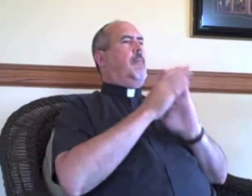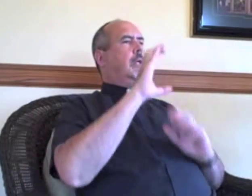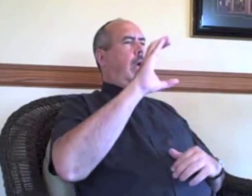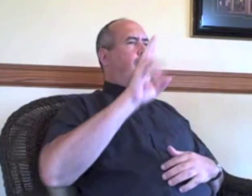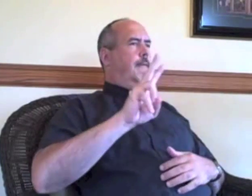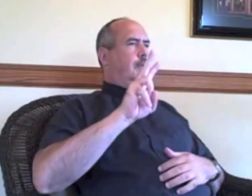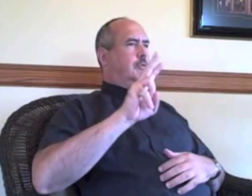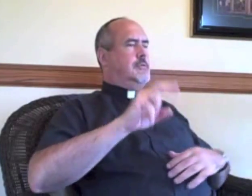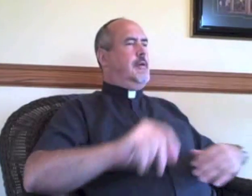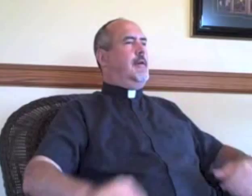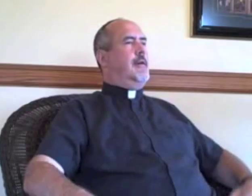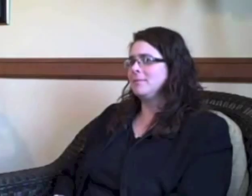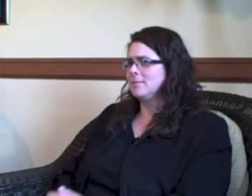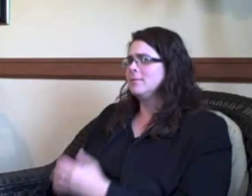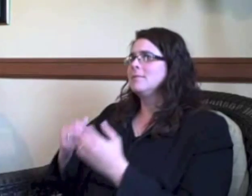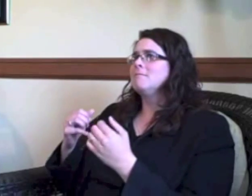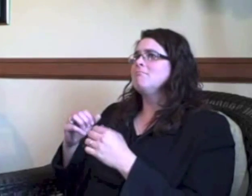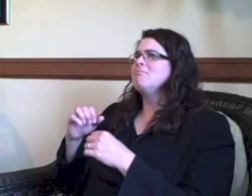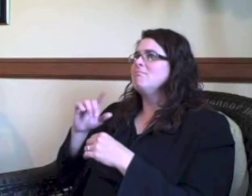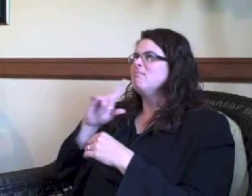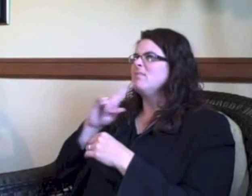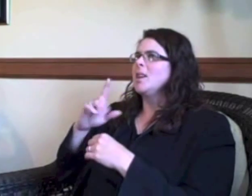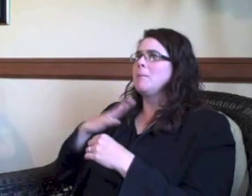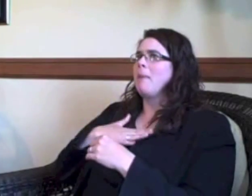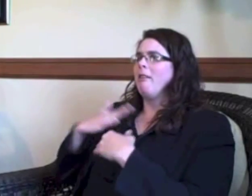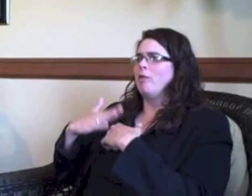your calling to become a consecrated virgin?